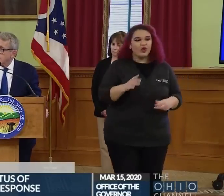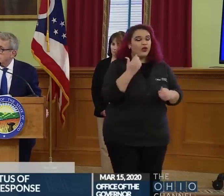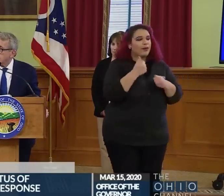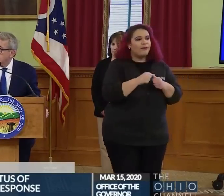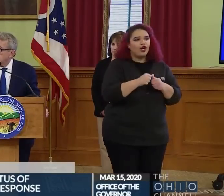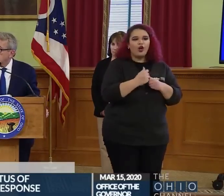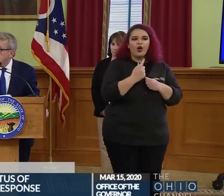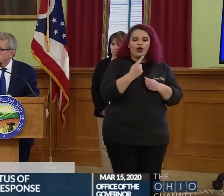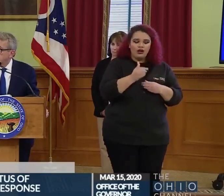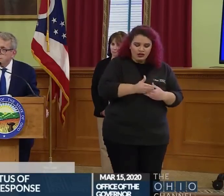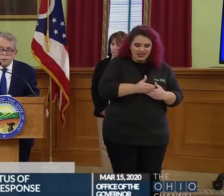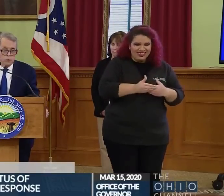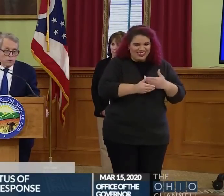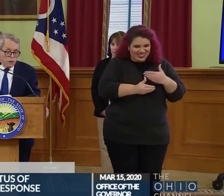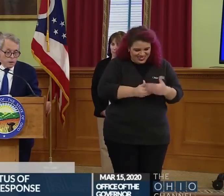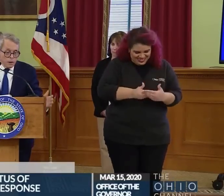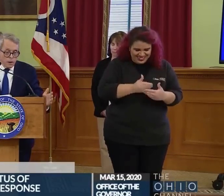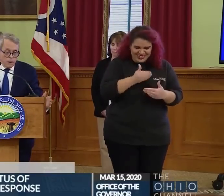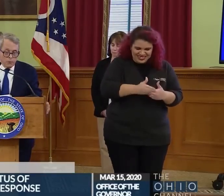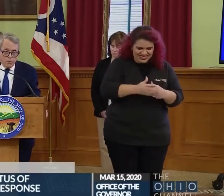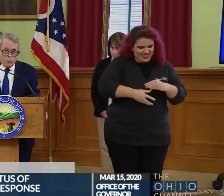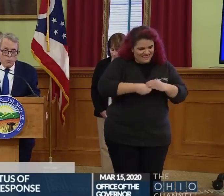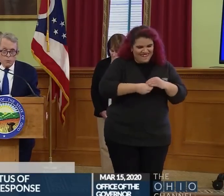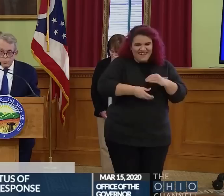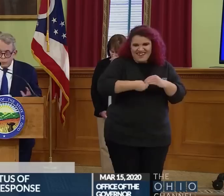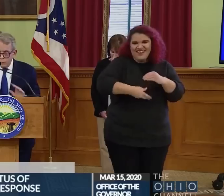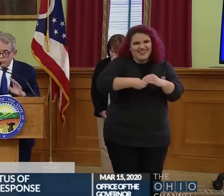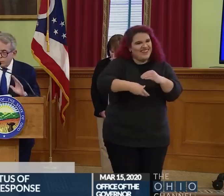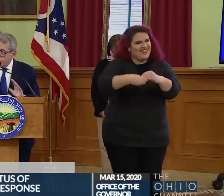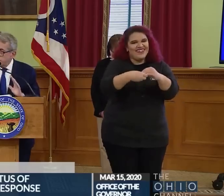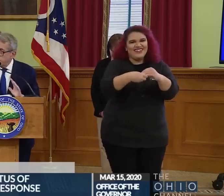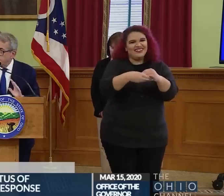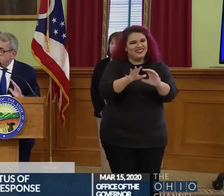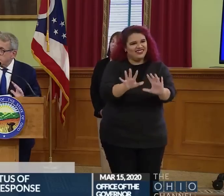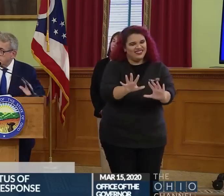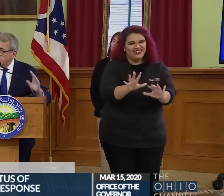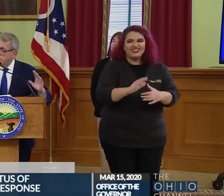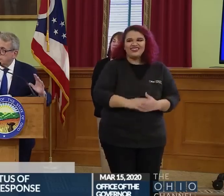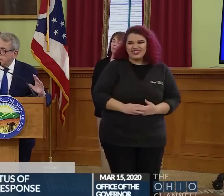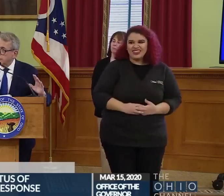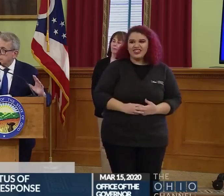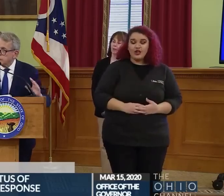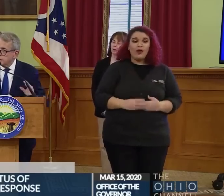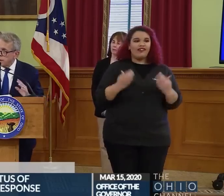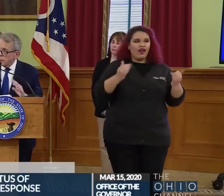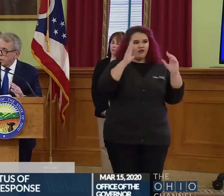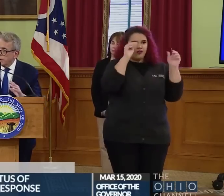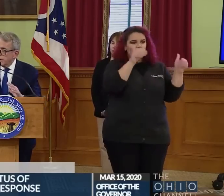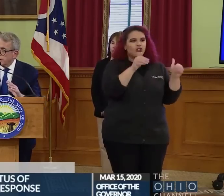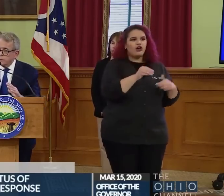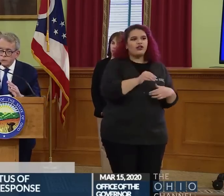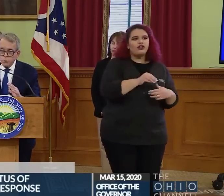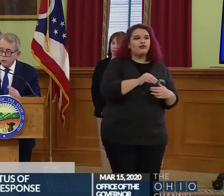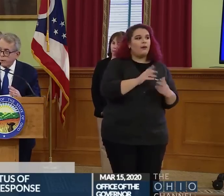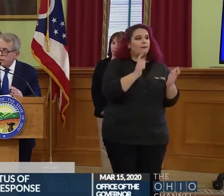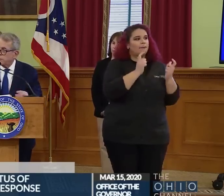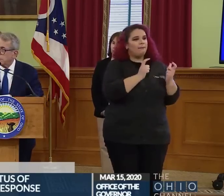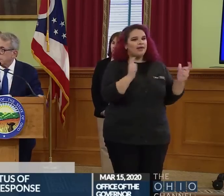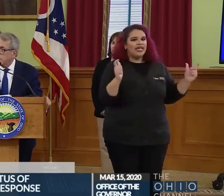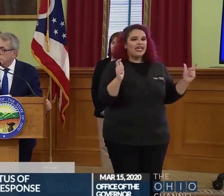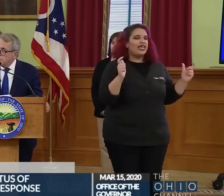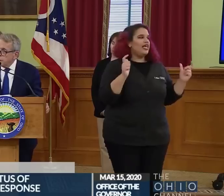go. I think that, you know, we tried to take the big things. Now we're going to get down into the small